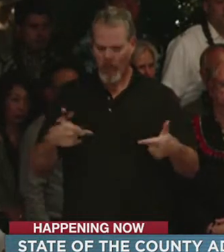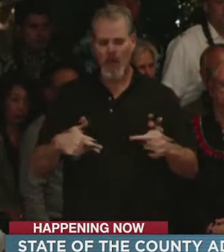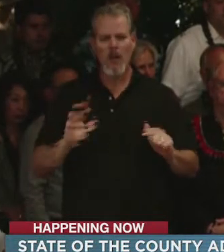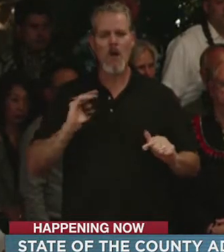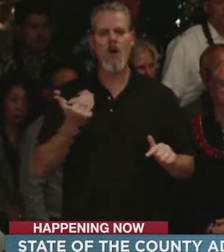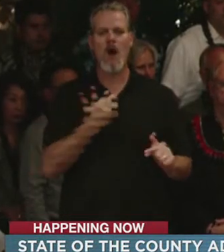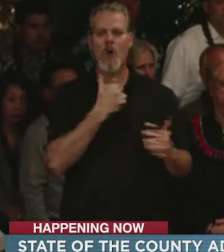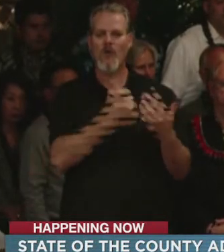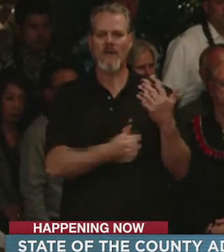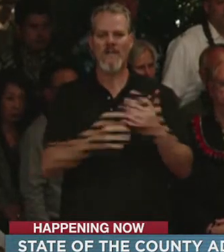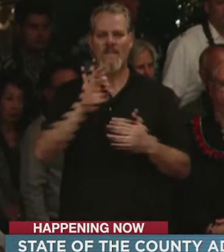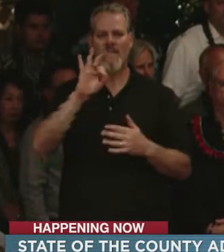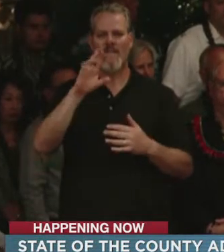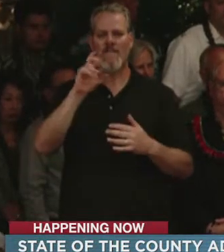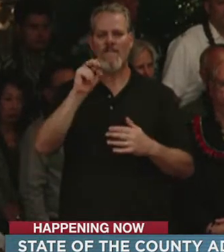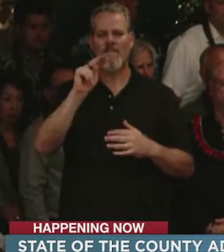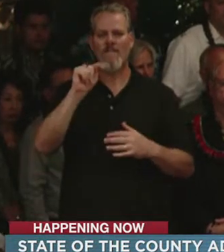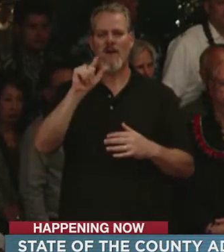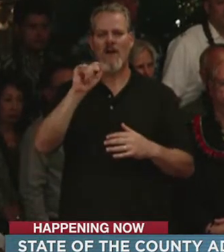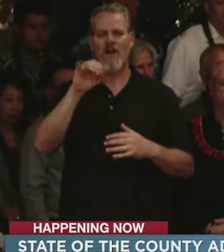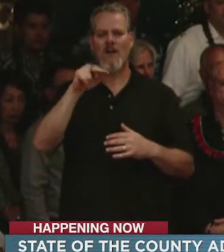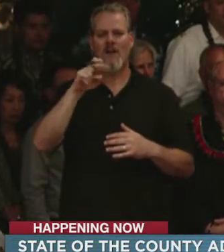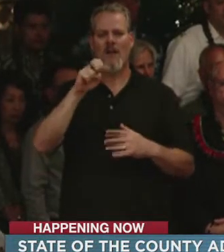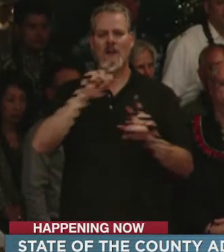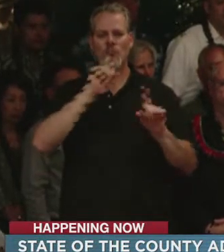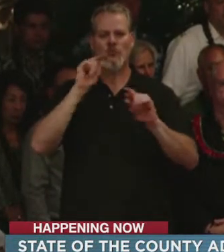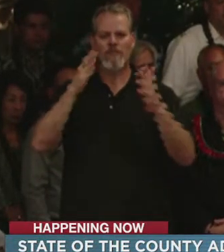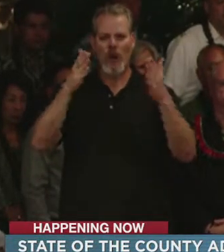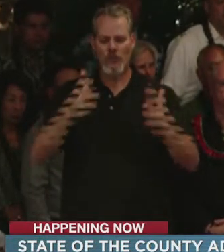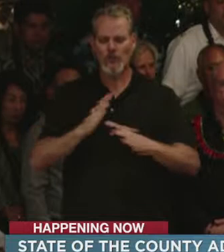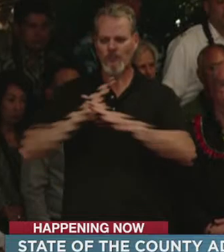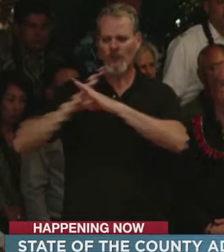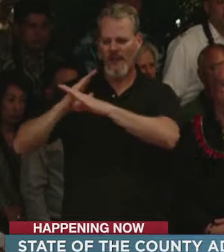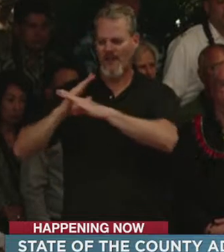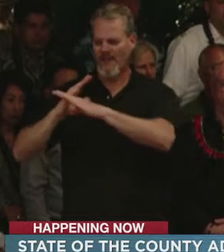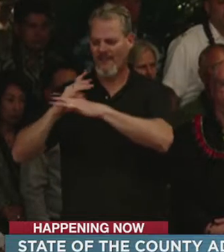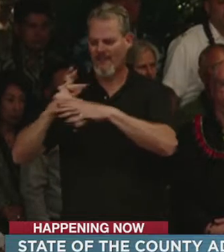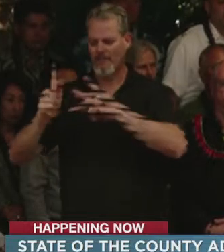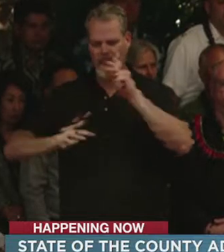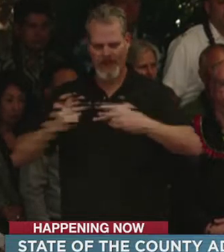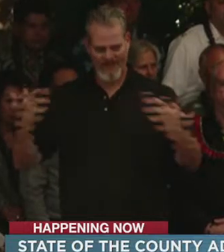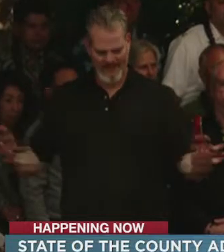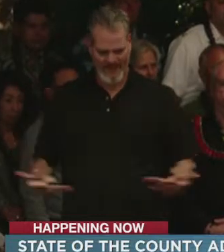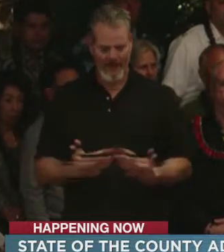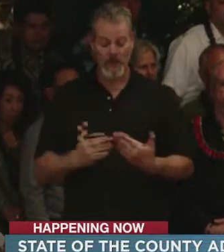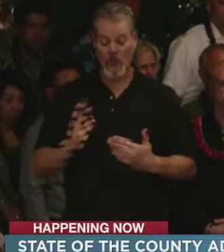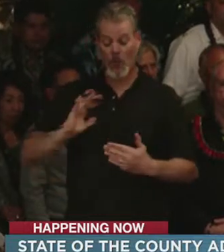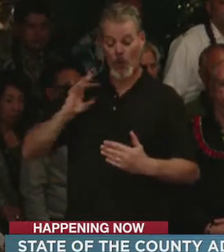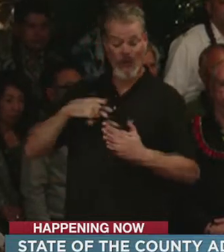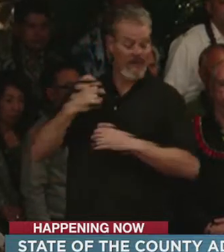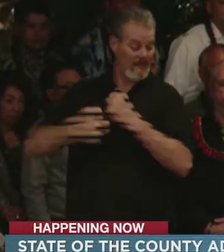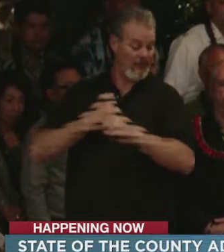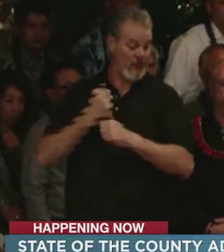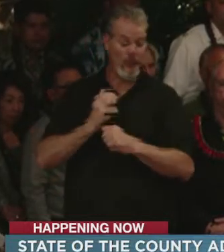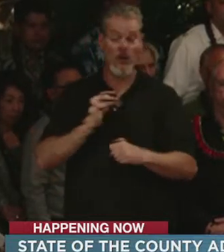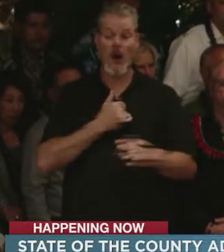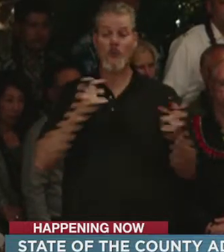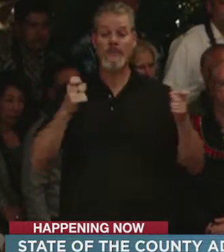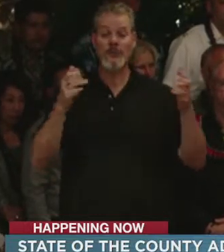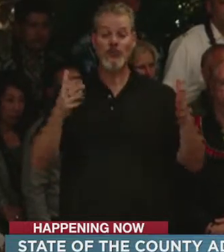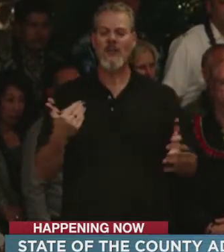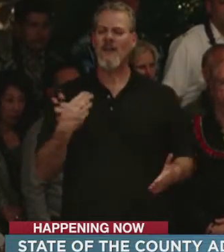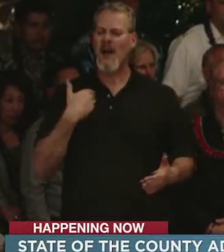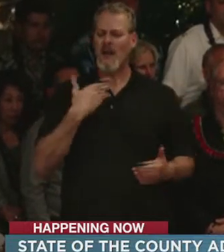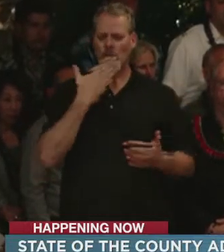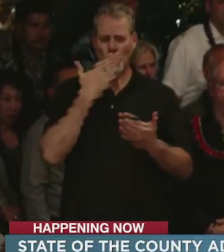responders the necessary tools to protect our residents' health and safety. Earlier this year, our administration had the